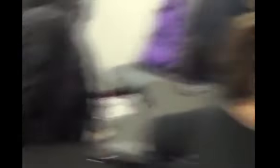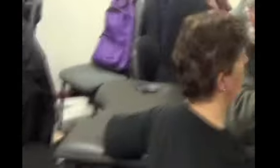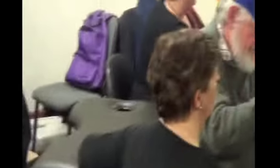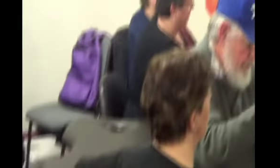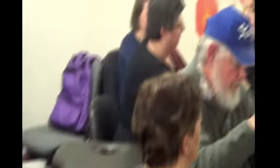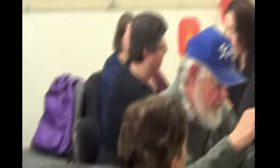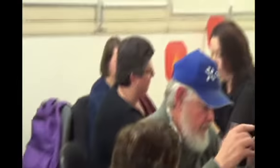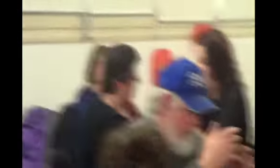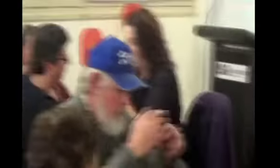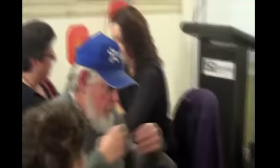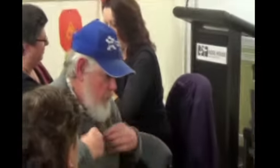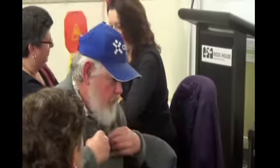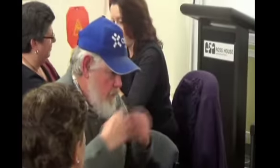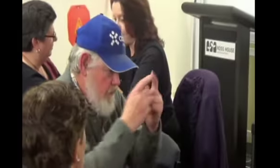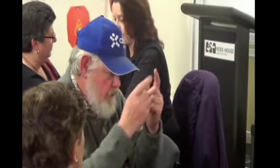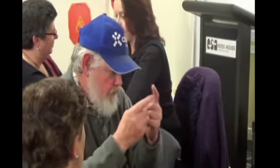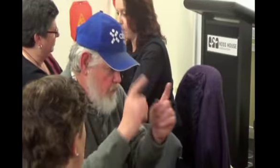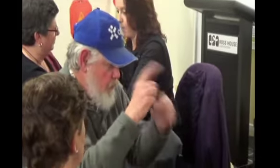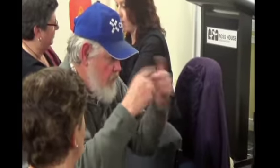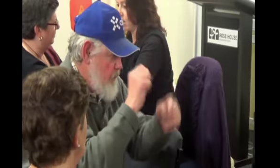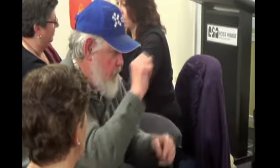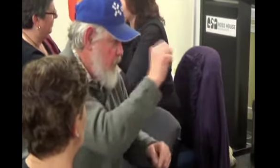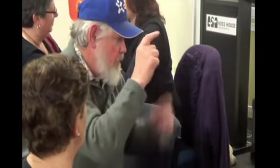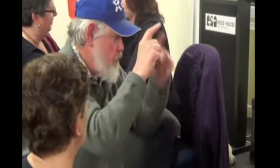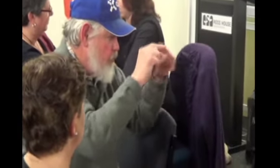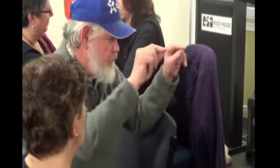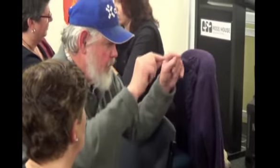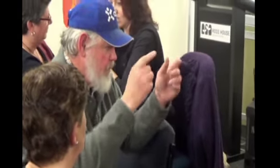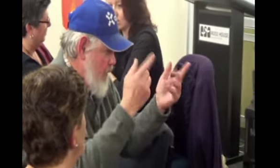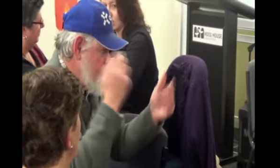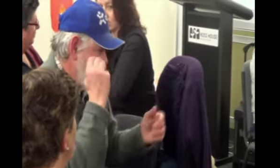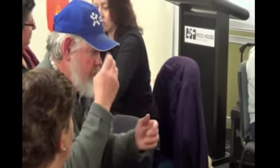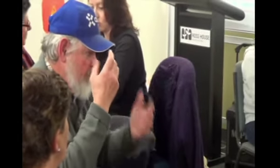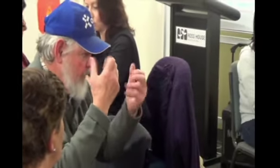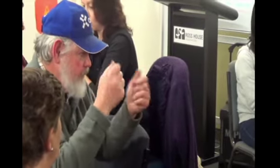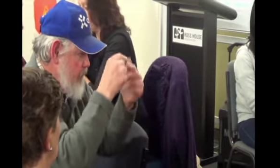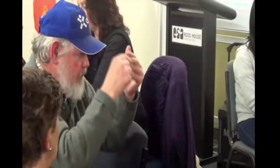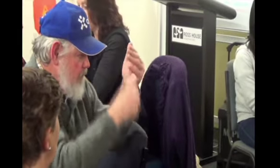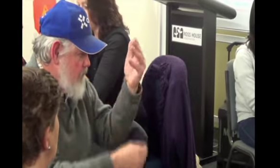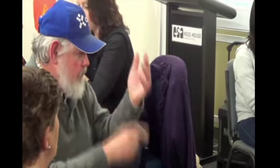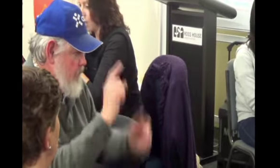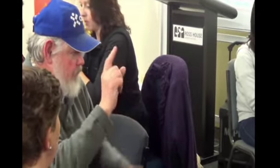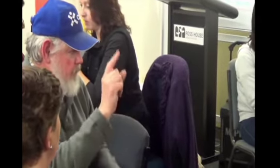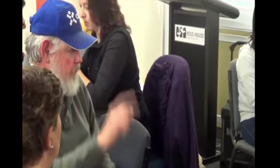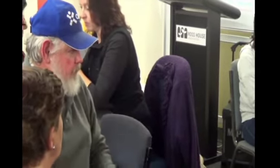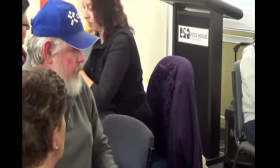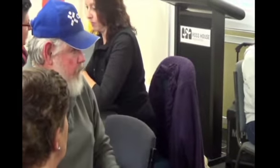braille typewriter. We have monitors to be able to conduct our business. What